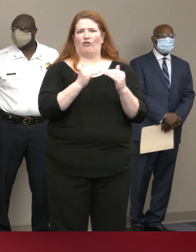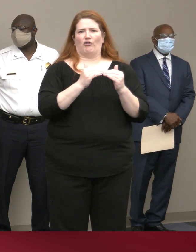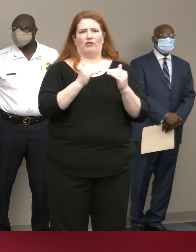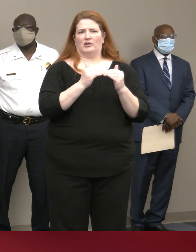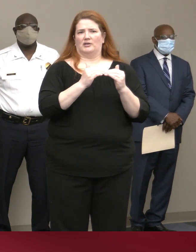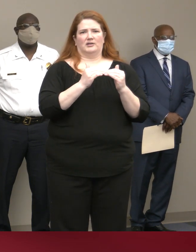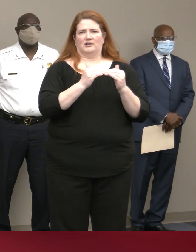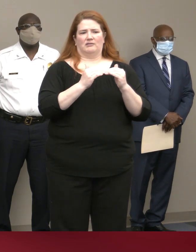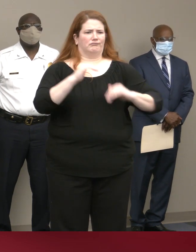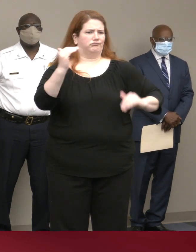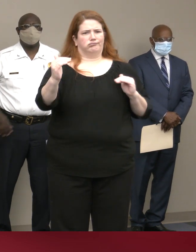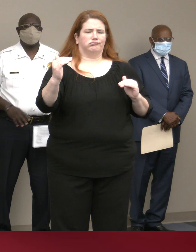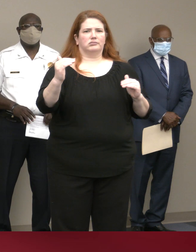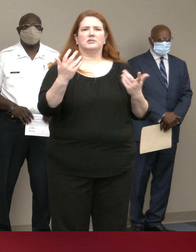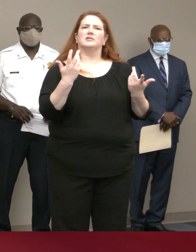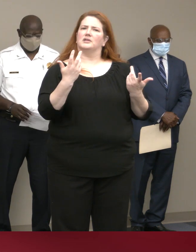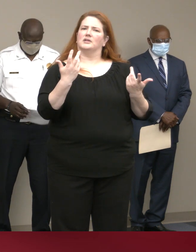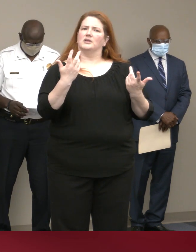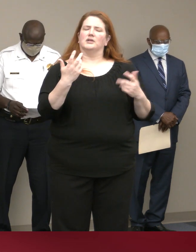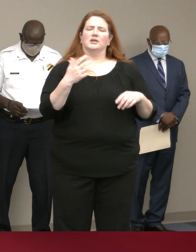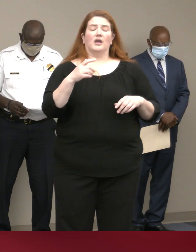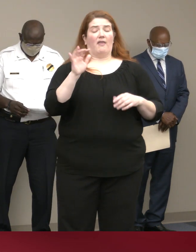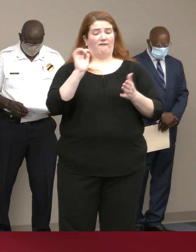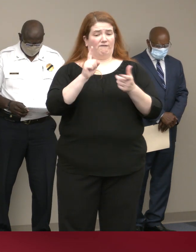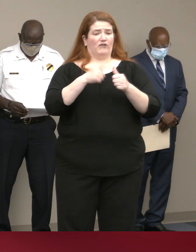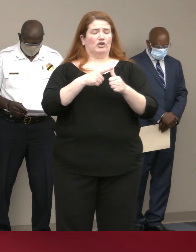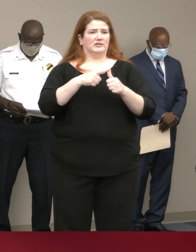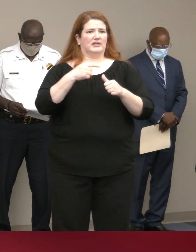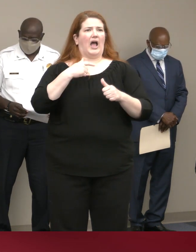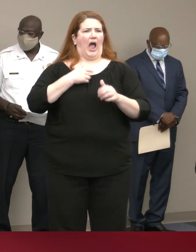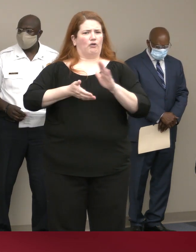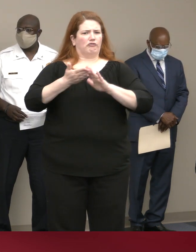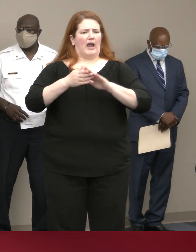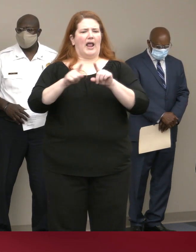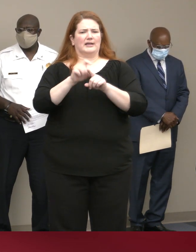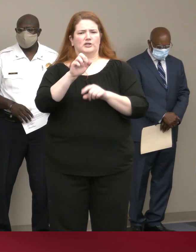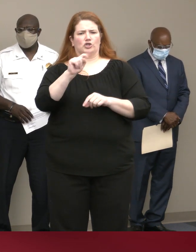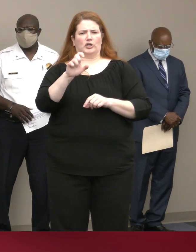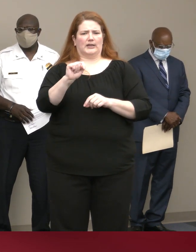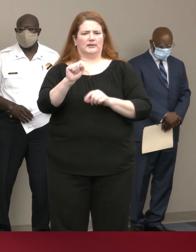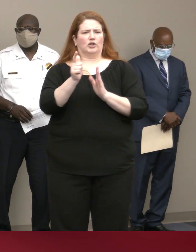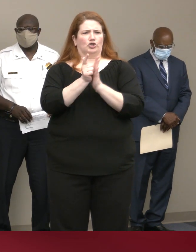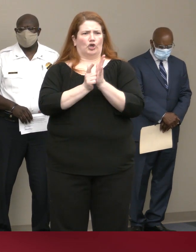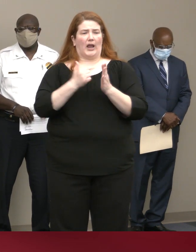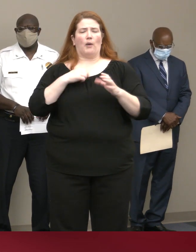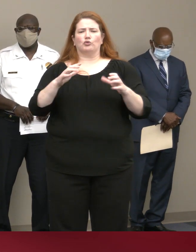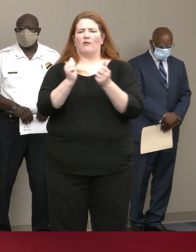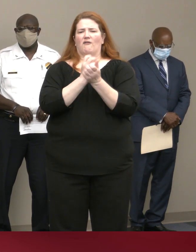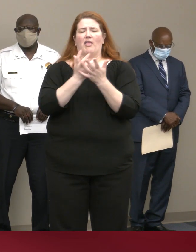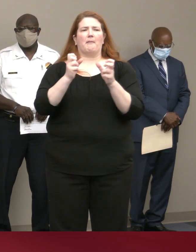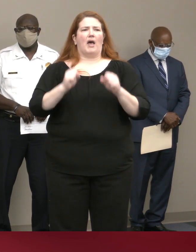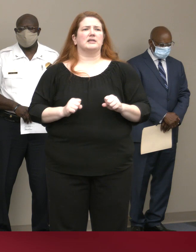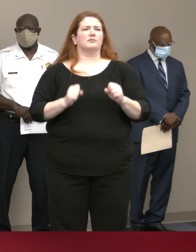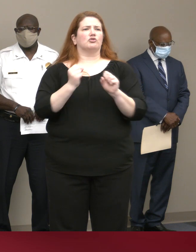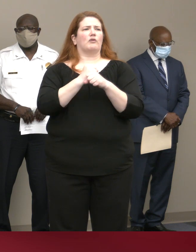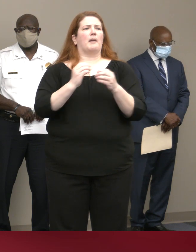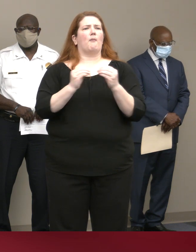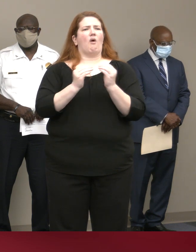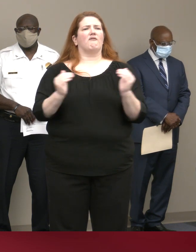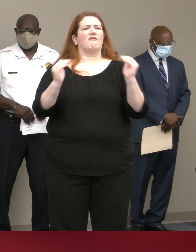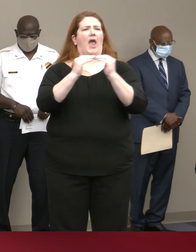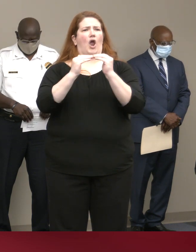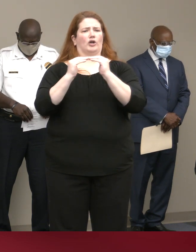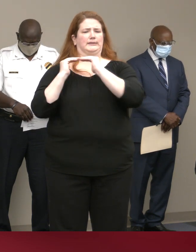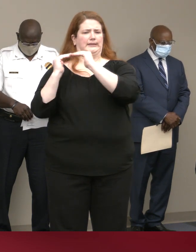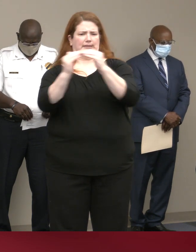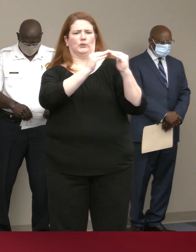It's why I first ran as circuit attorney and why I will continue to do everything in my power to create a fair and more equitable